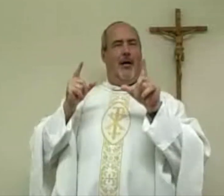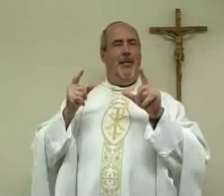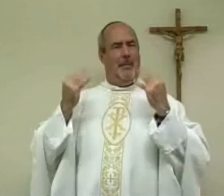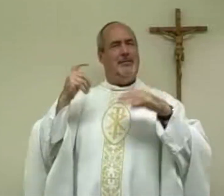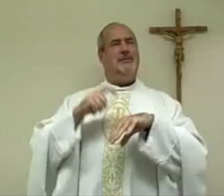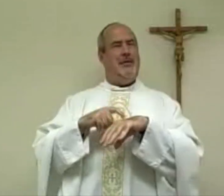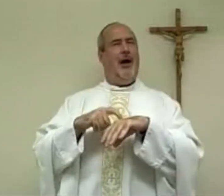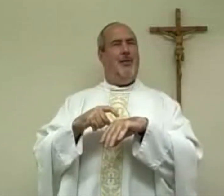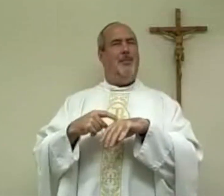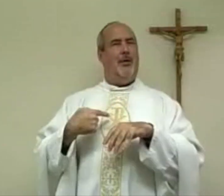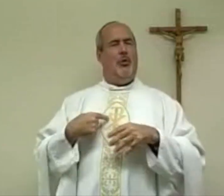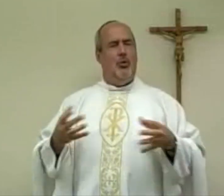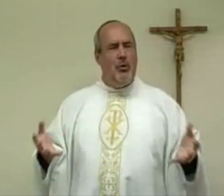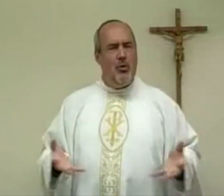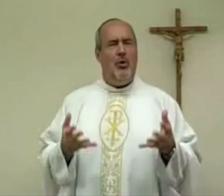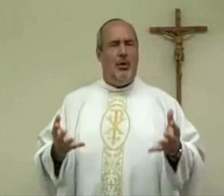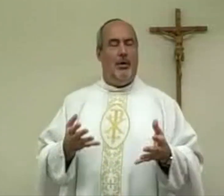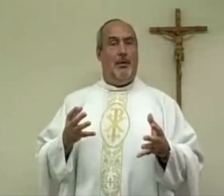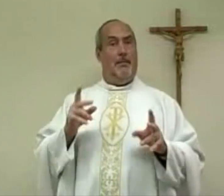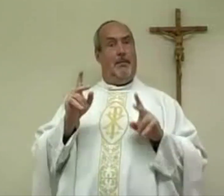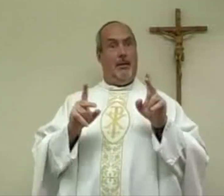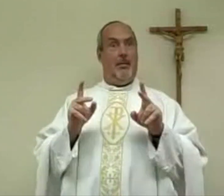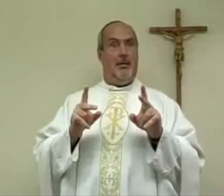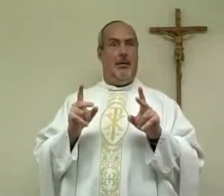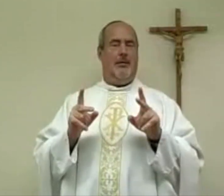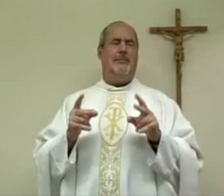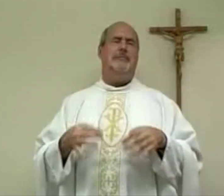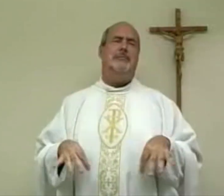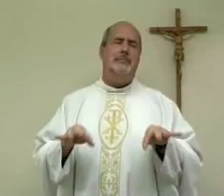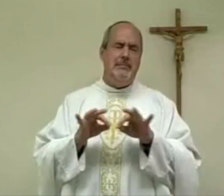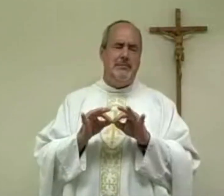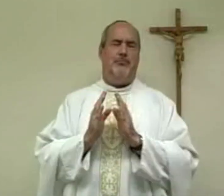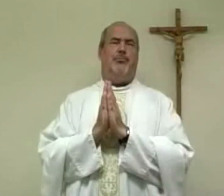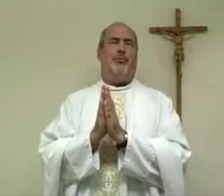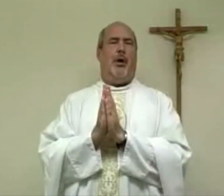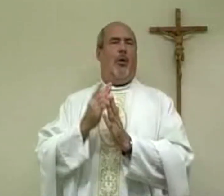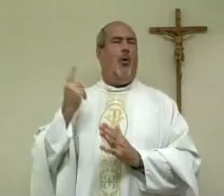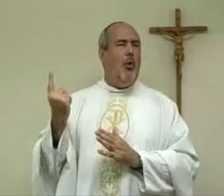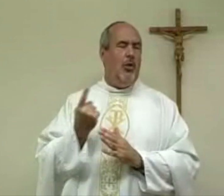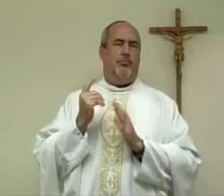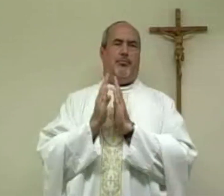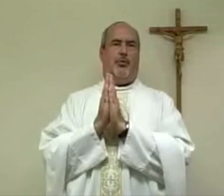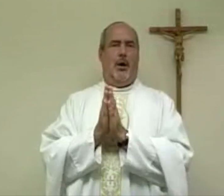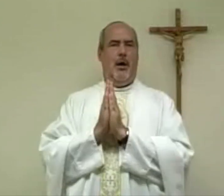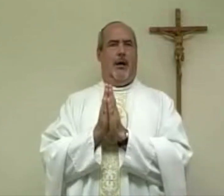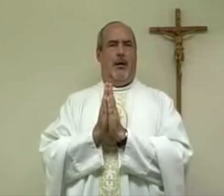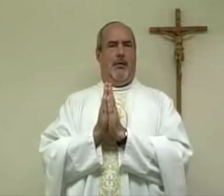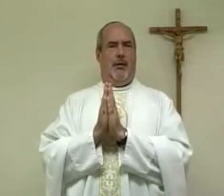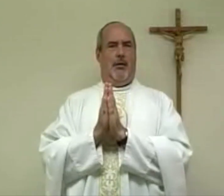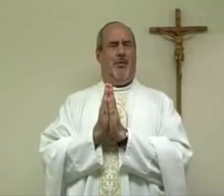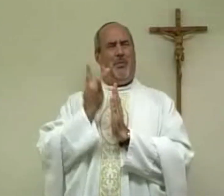And in my vlogs over the years, I've always encouraged people that it's so important to